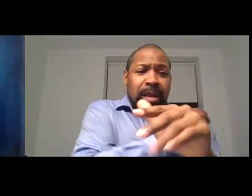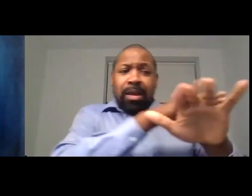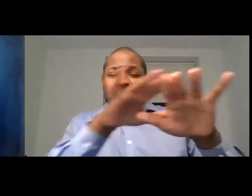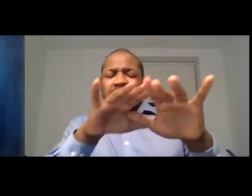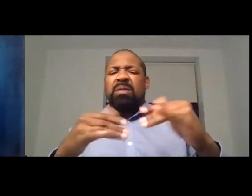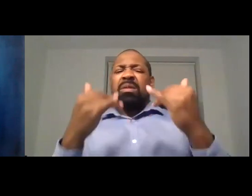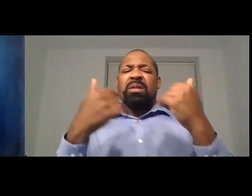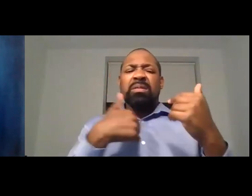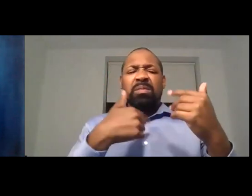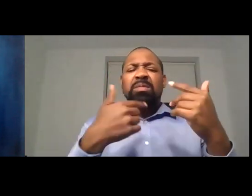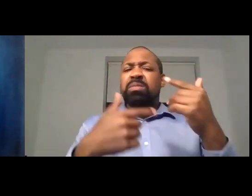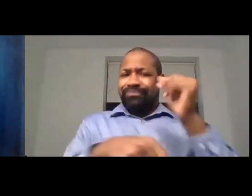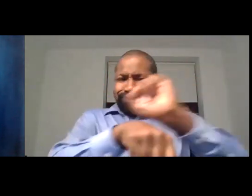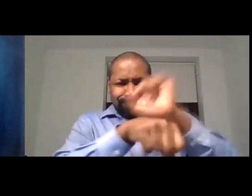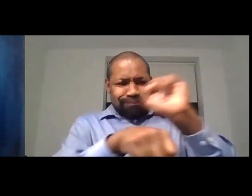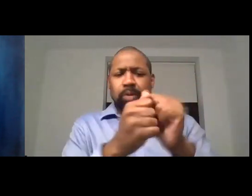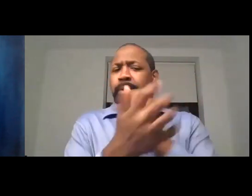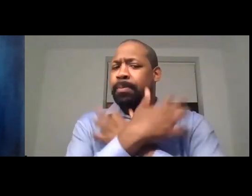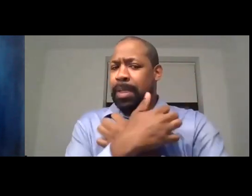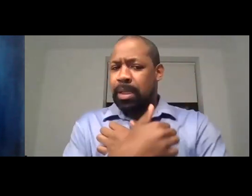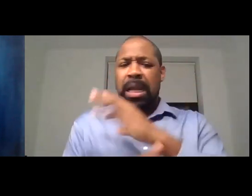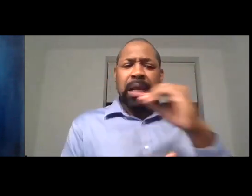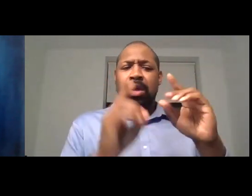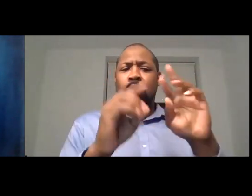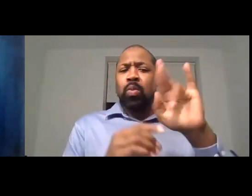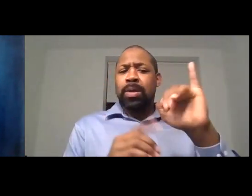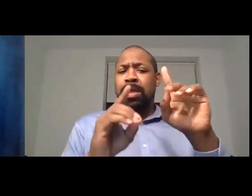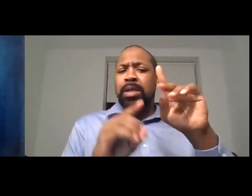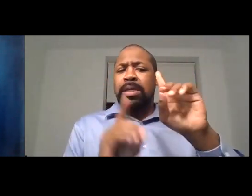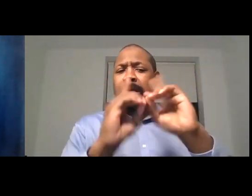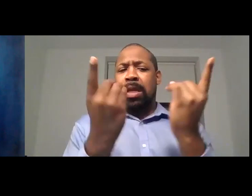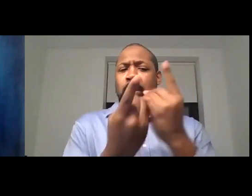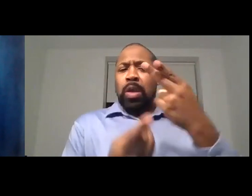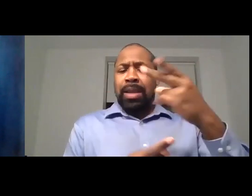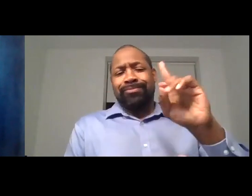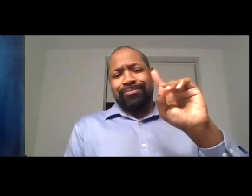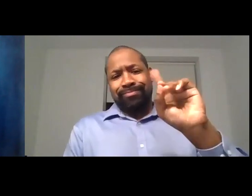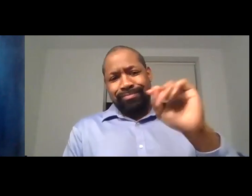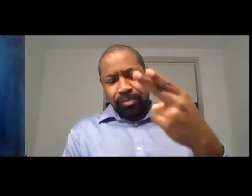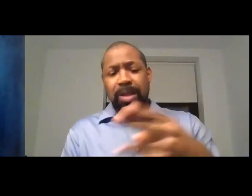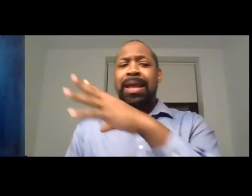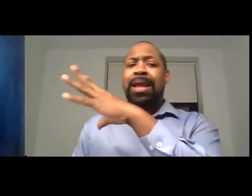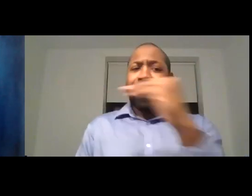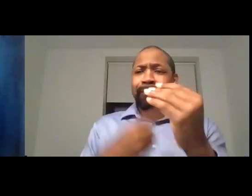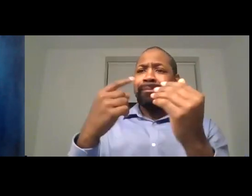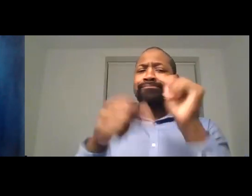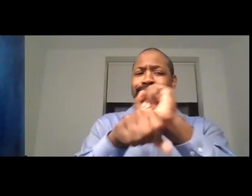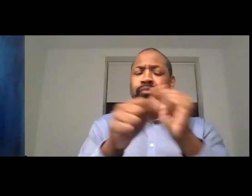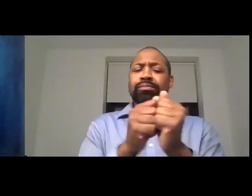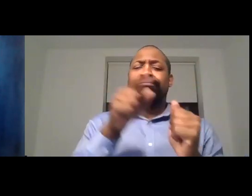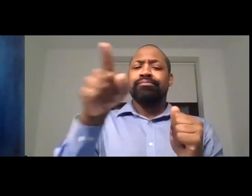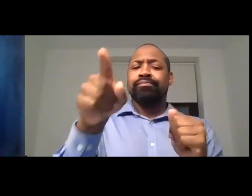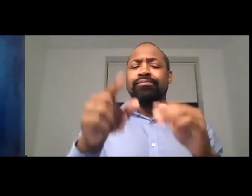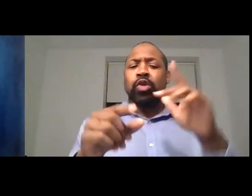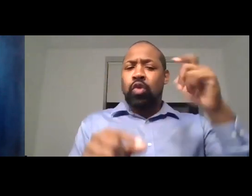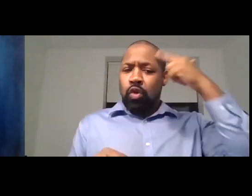So now about COVID and vaccines. I'm continuing to work with Mike Baer with the